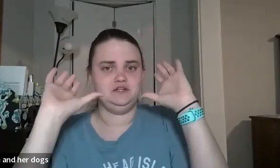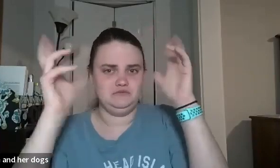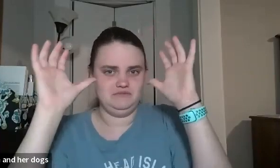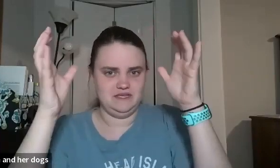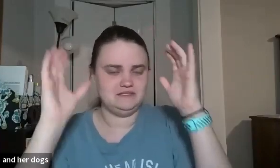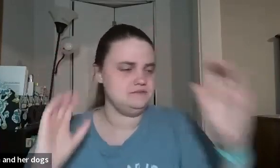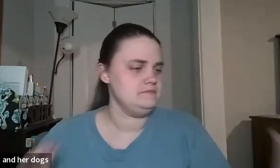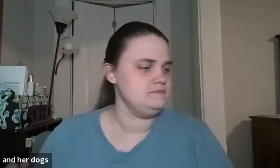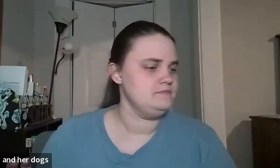do this.